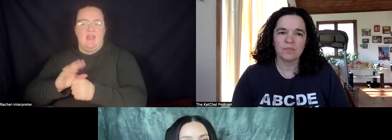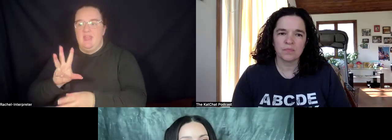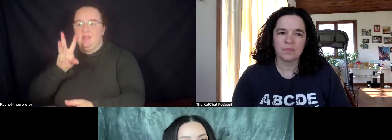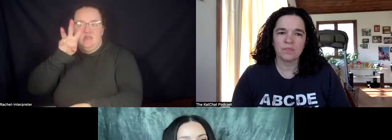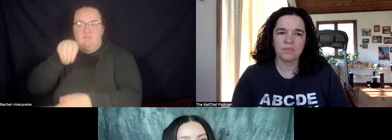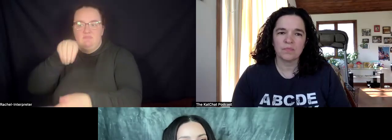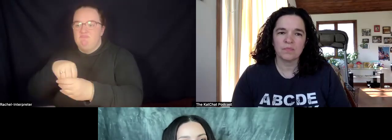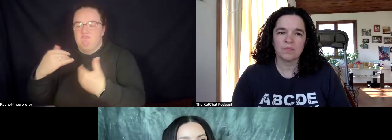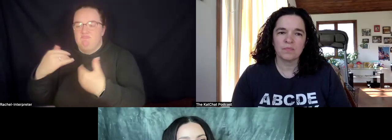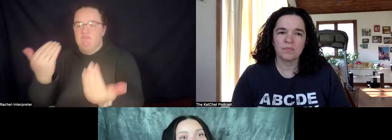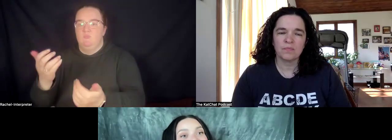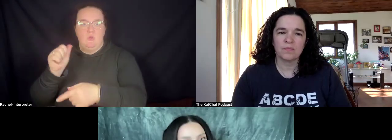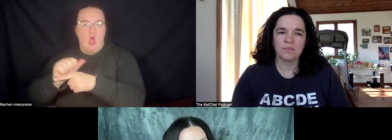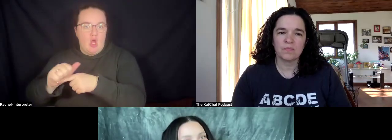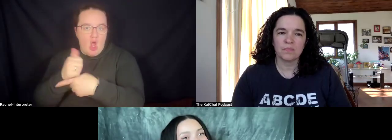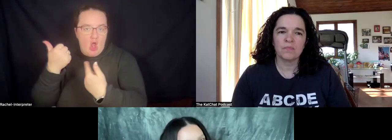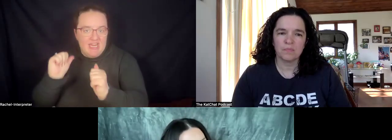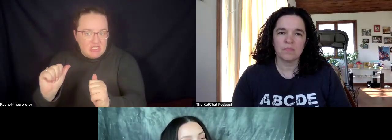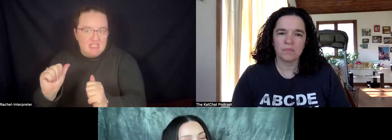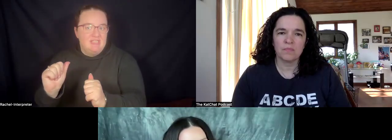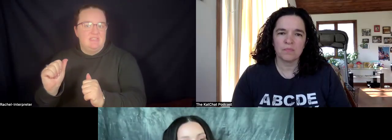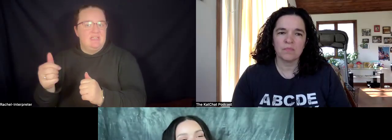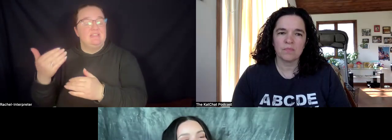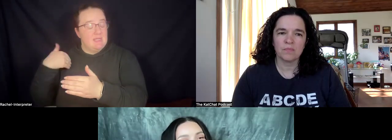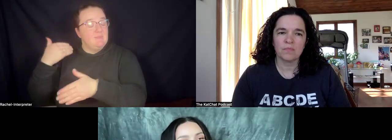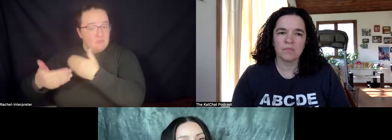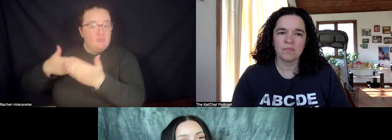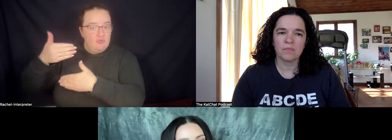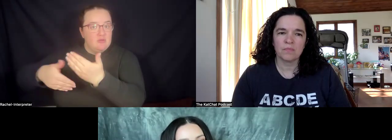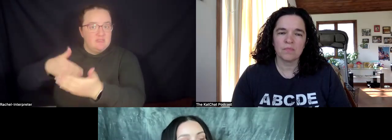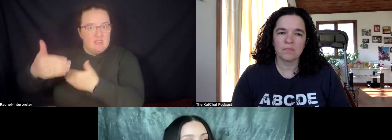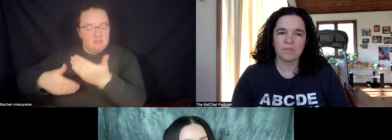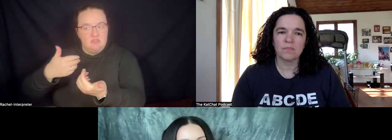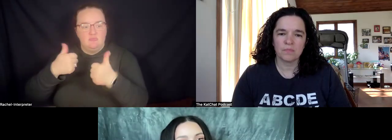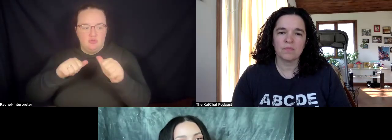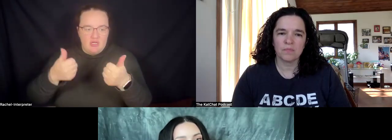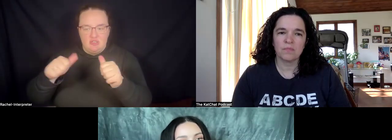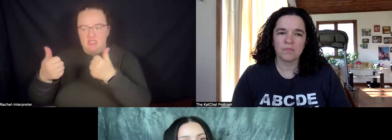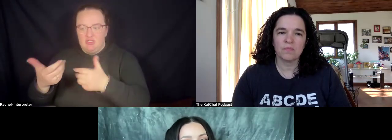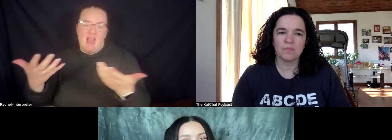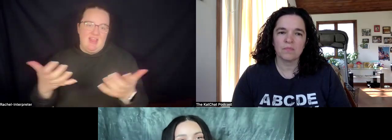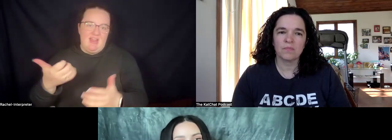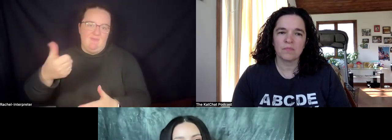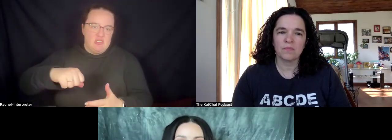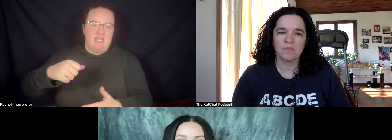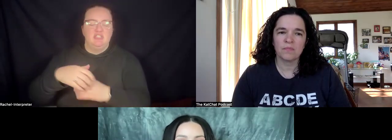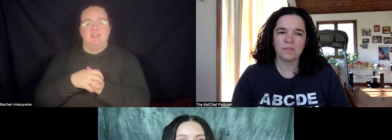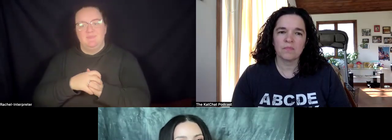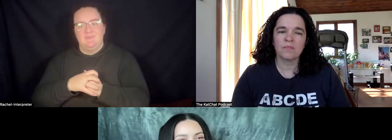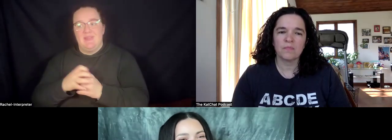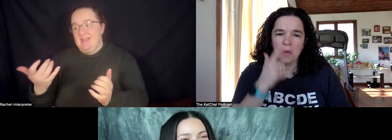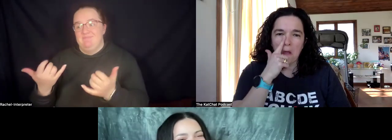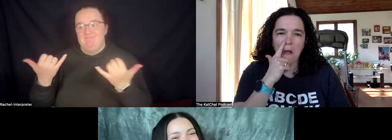of auditions. And then it's been a process, going through lots of auditions, lots of rejection and everything. And then here